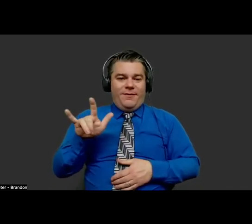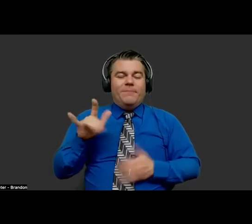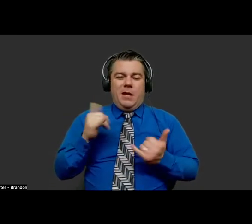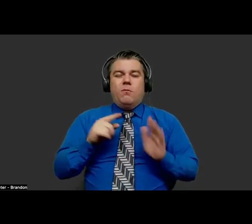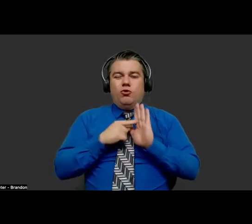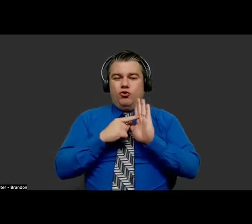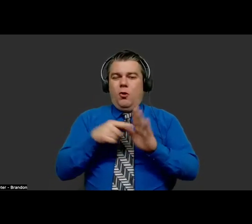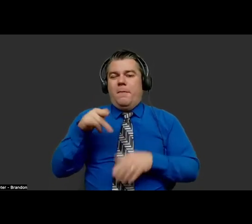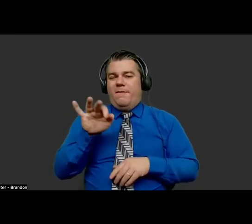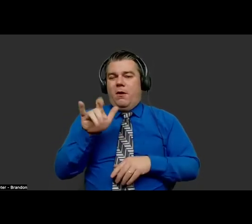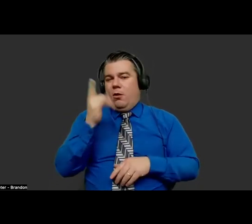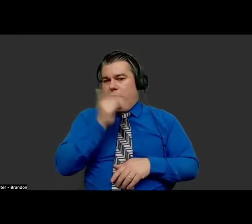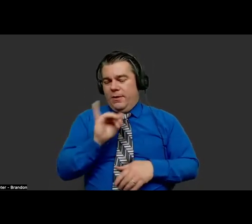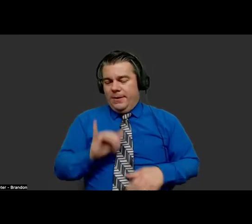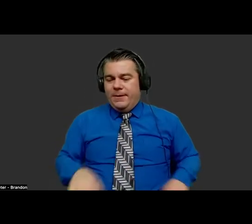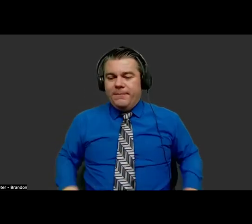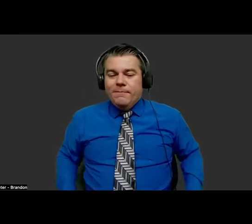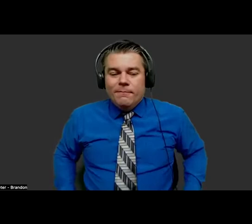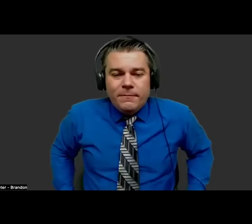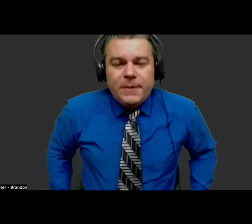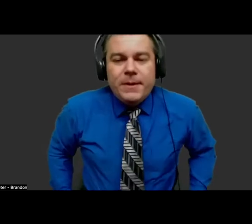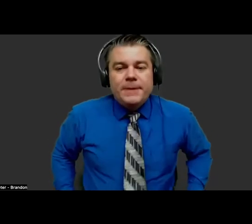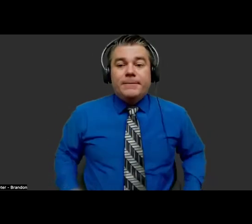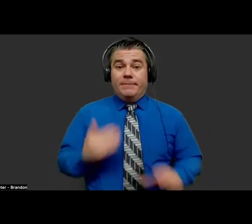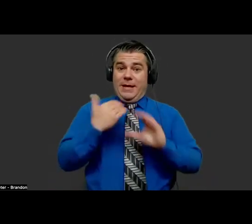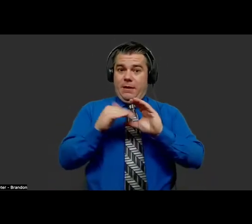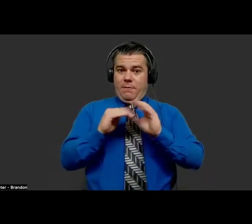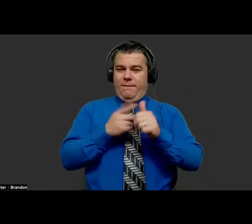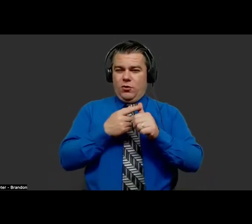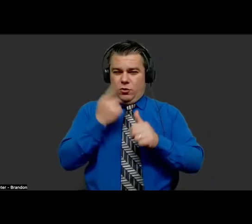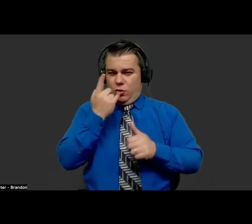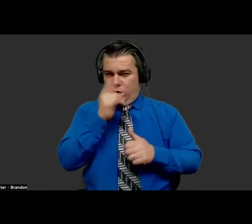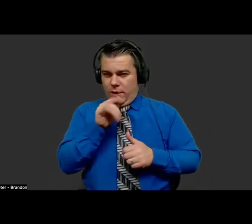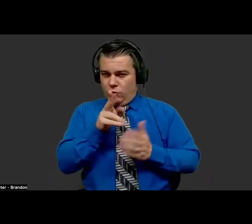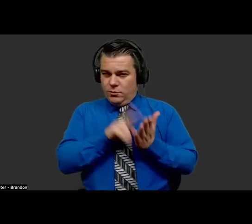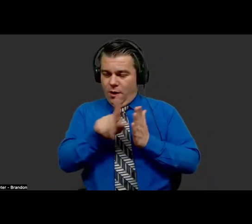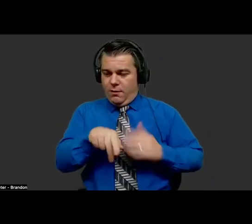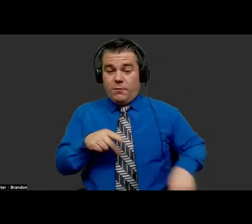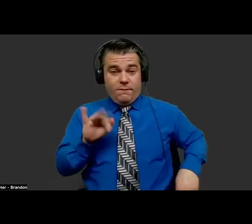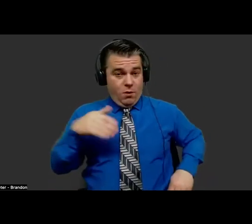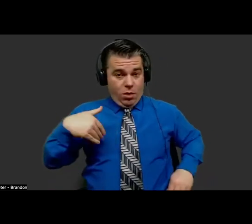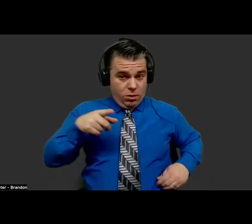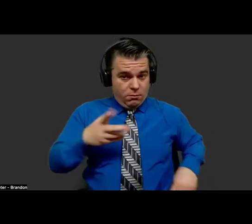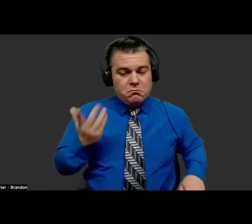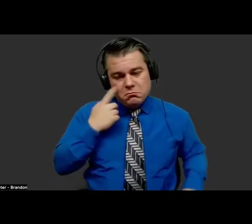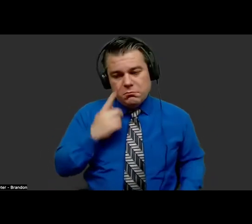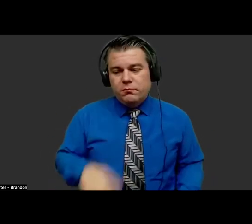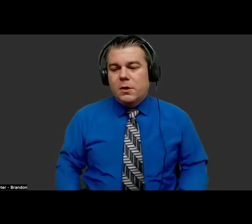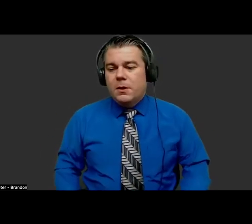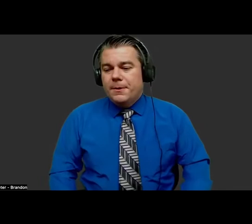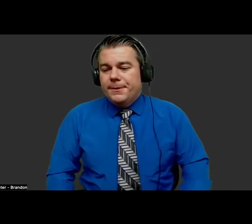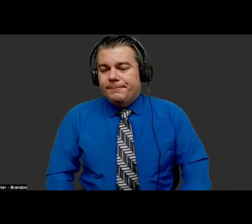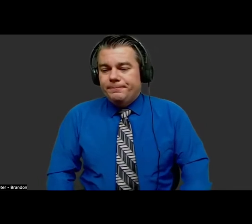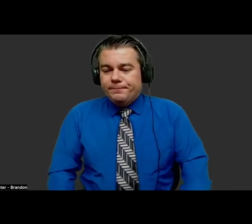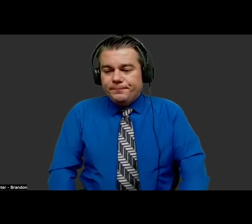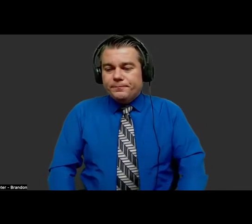Let me show you. I want to show you what the email looks like when you sign up. If you haven't done so yet, well, let me find it. And